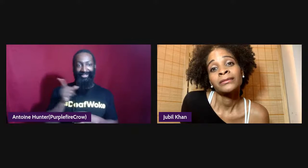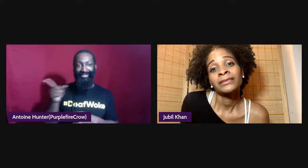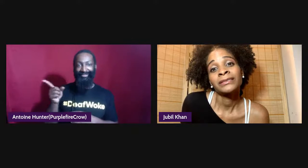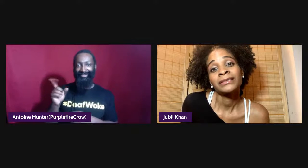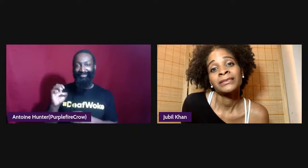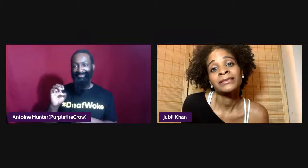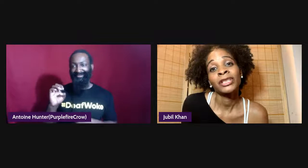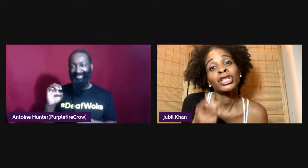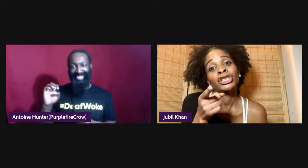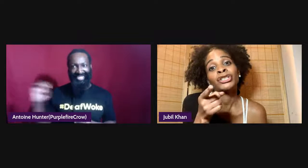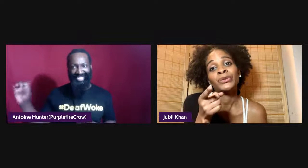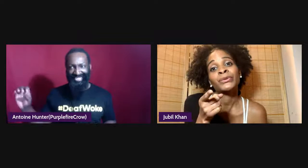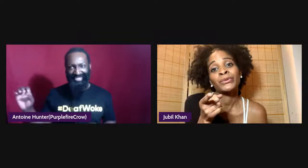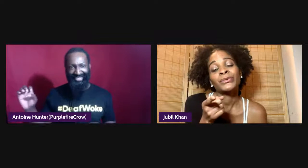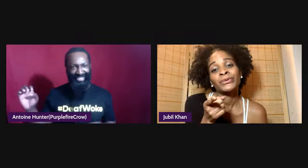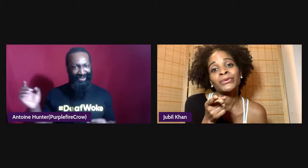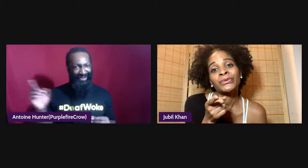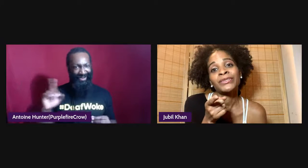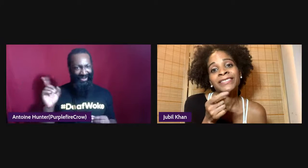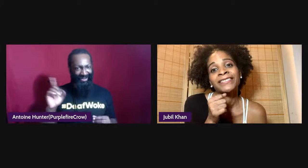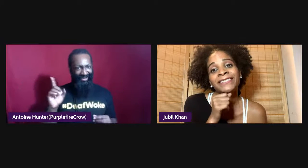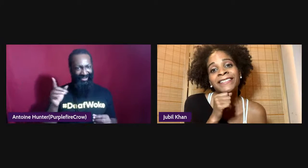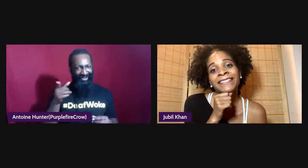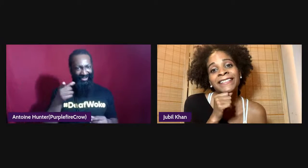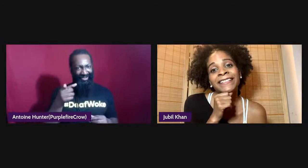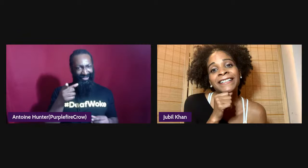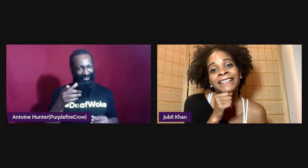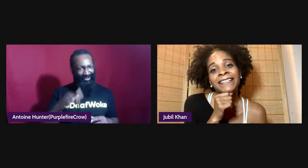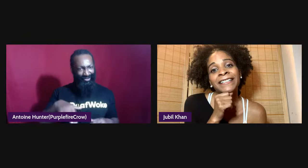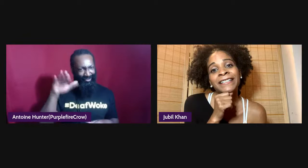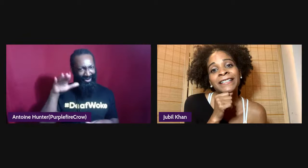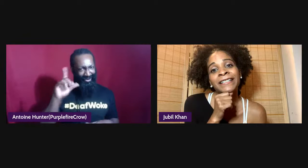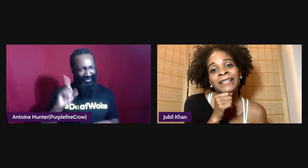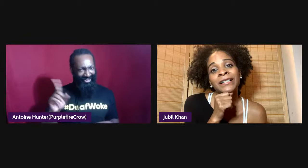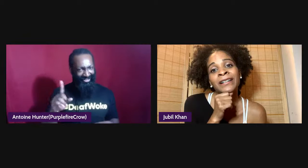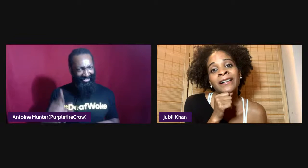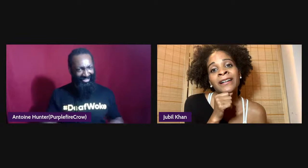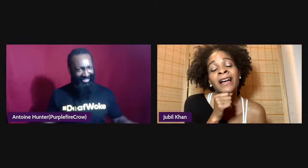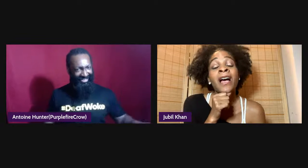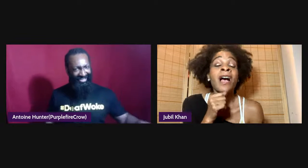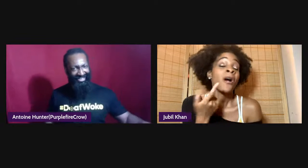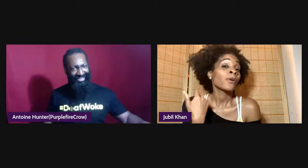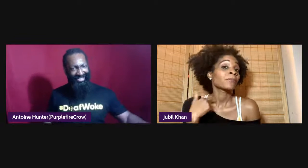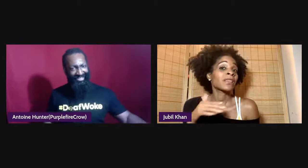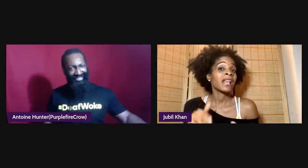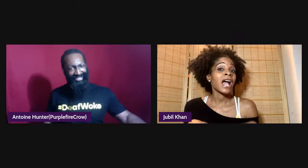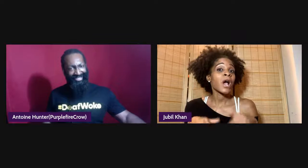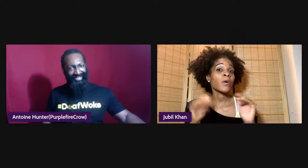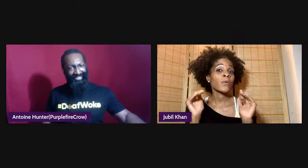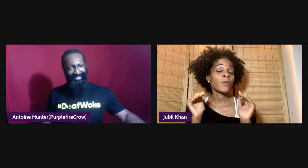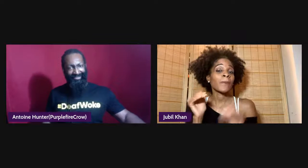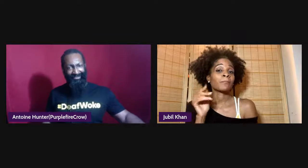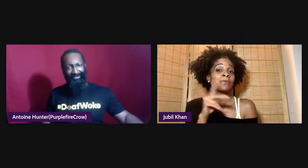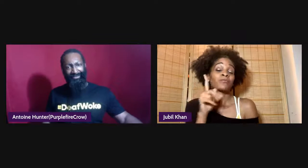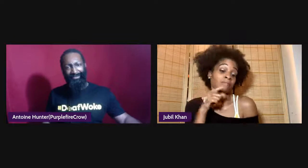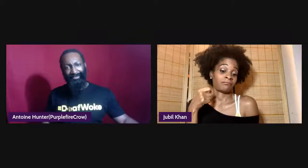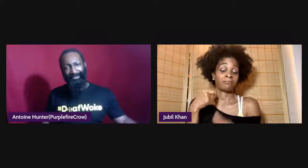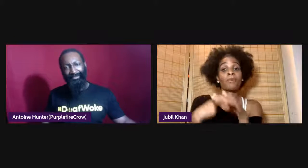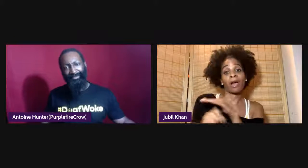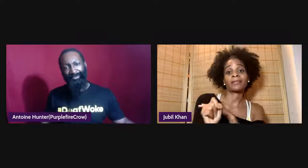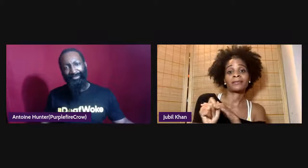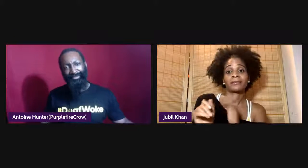model. You know, I'm on the West Coast, you're on the East Coast. Where did you grow up?